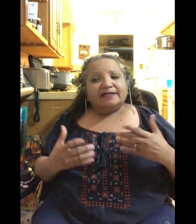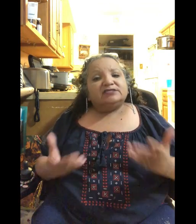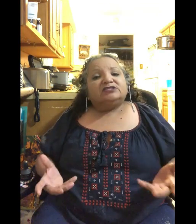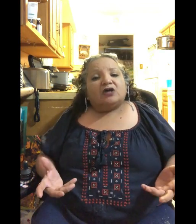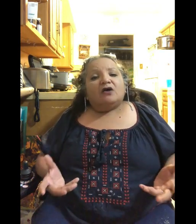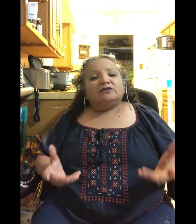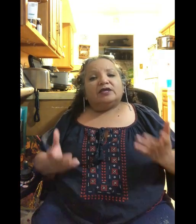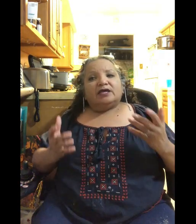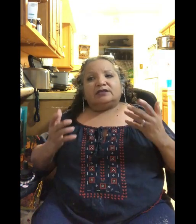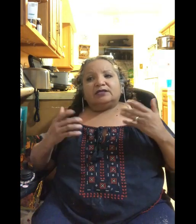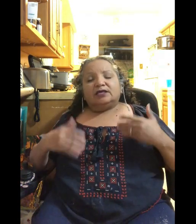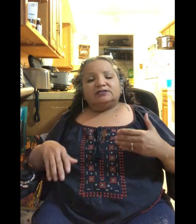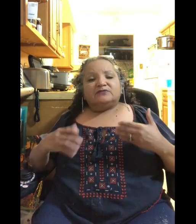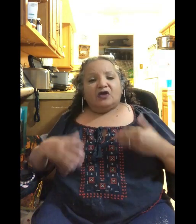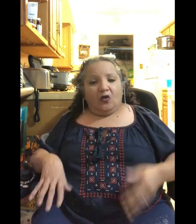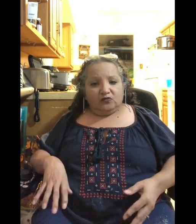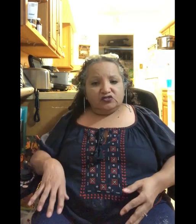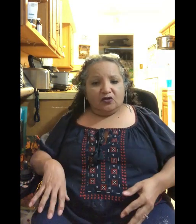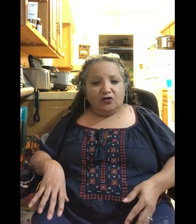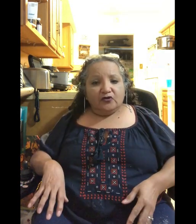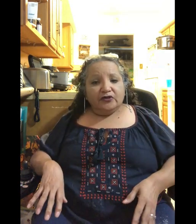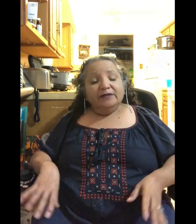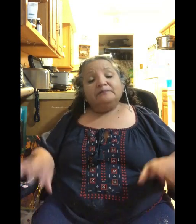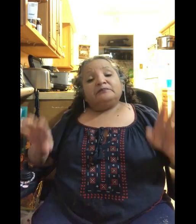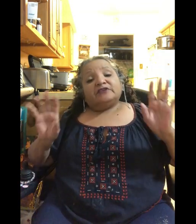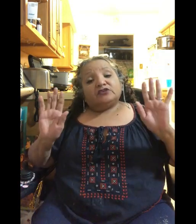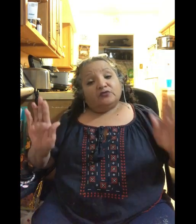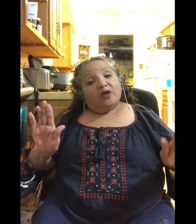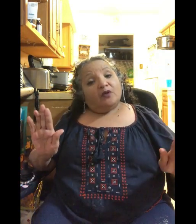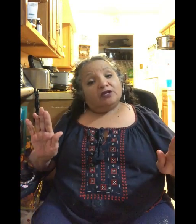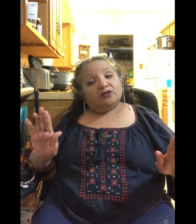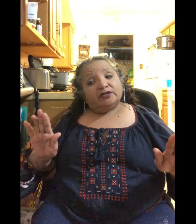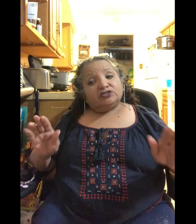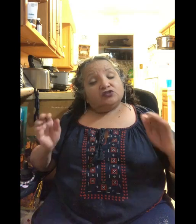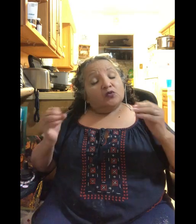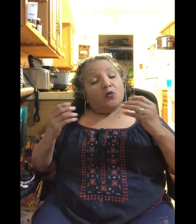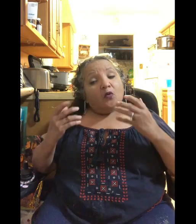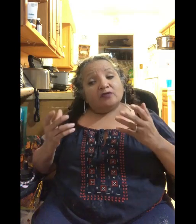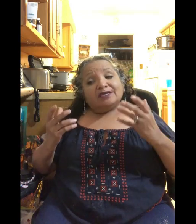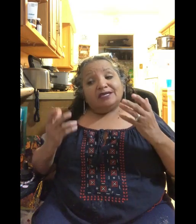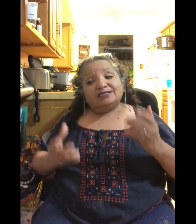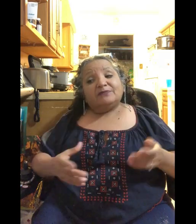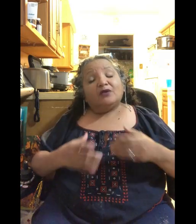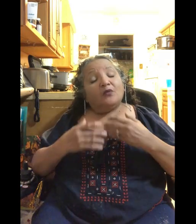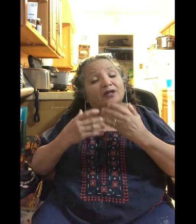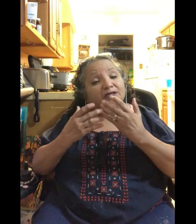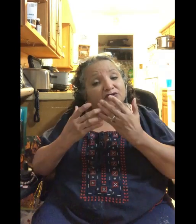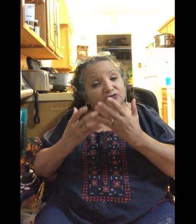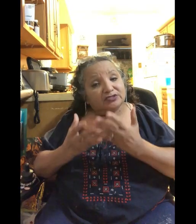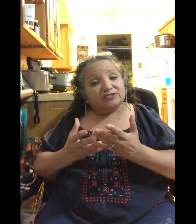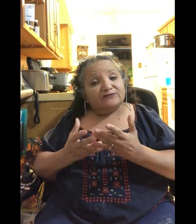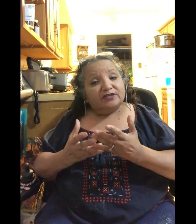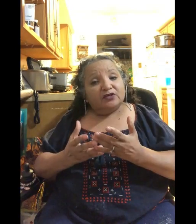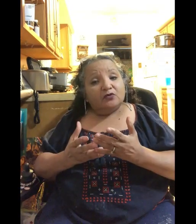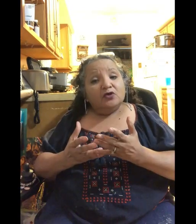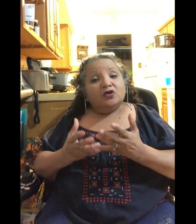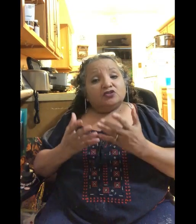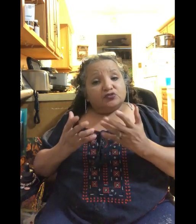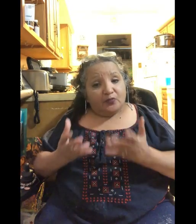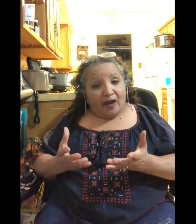it's a song that the kids in my homeschool are learning. So you might want to learn it too, or the kids might want to use this video to